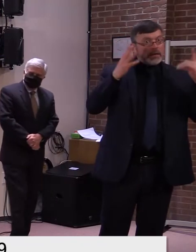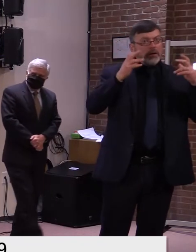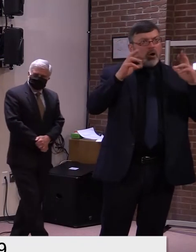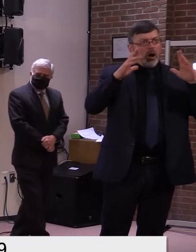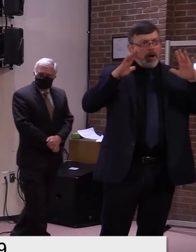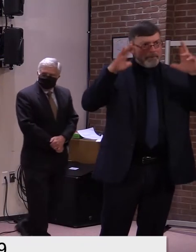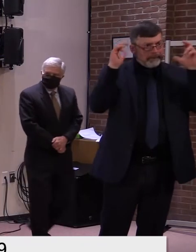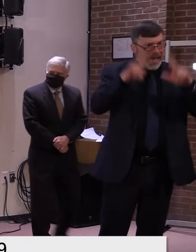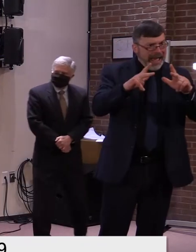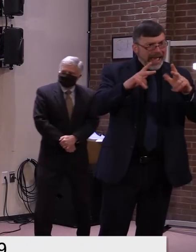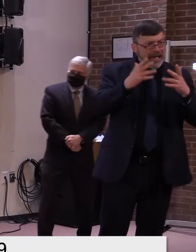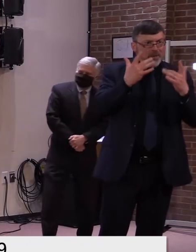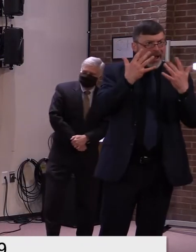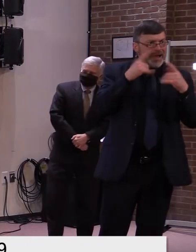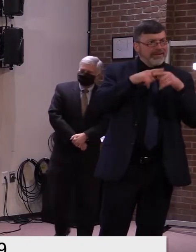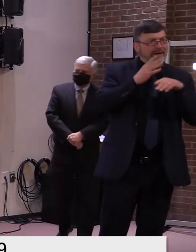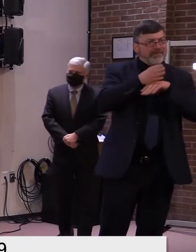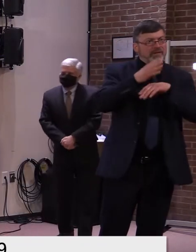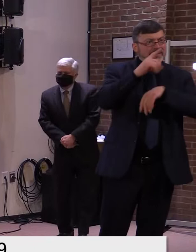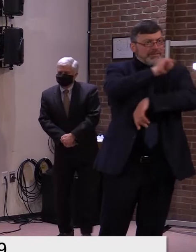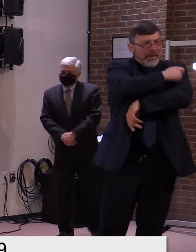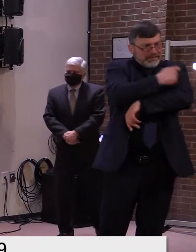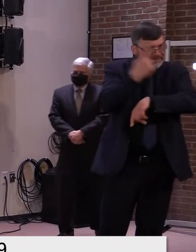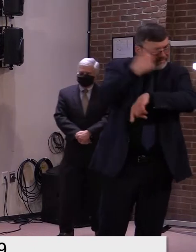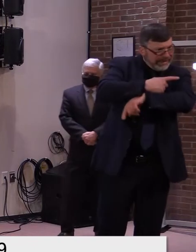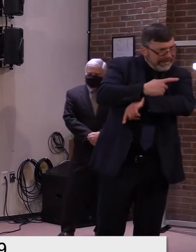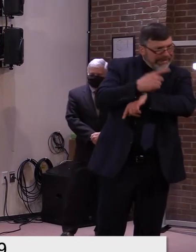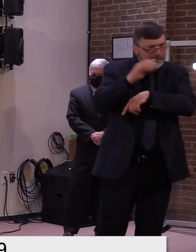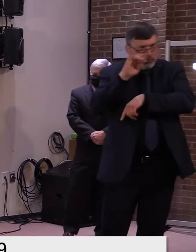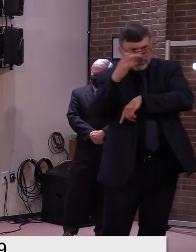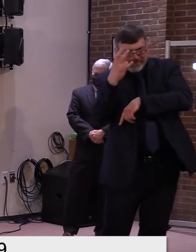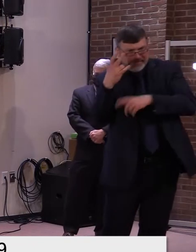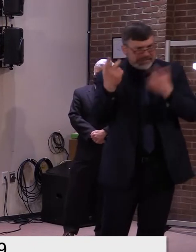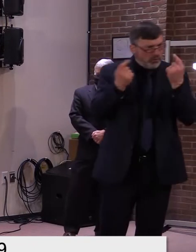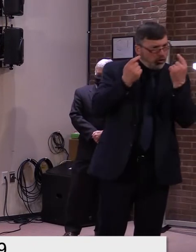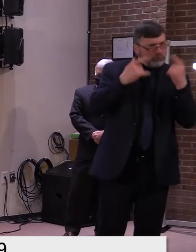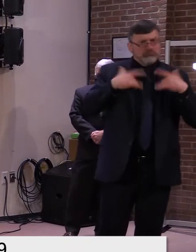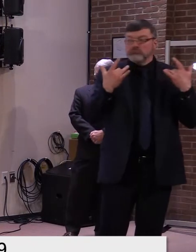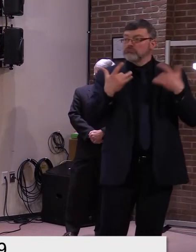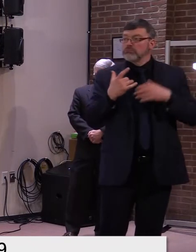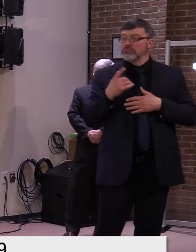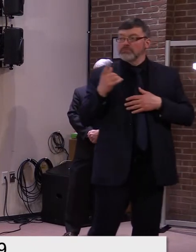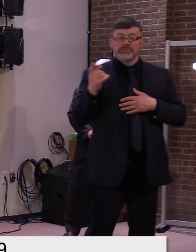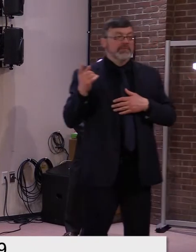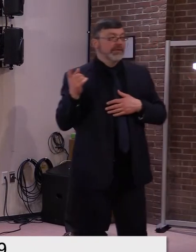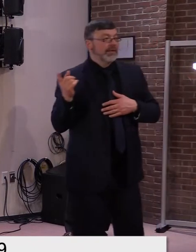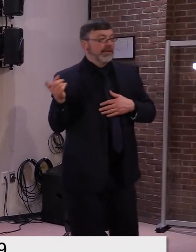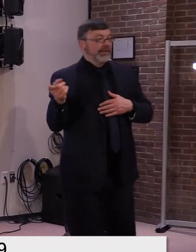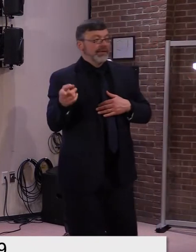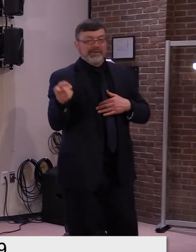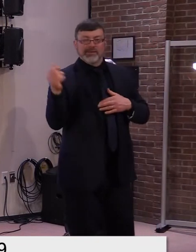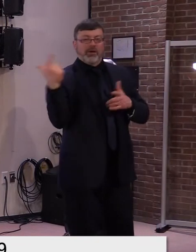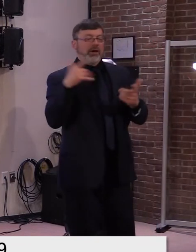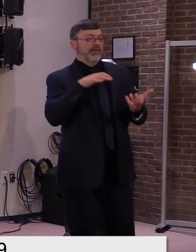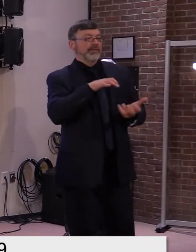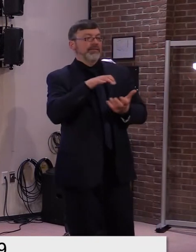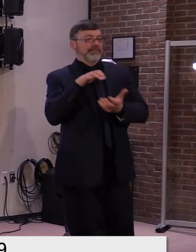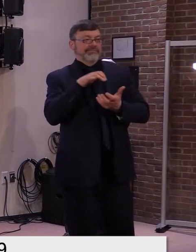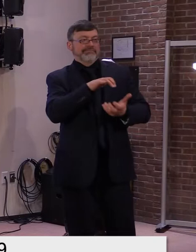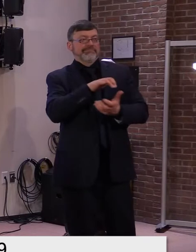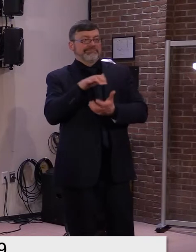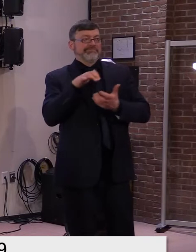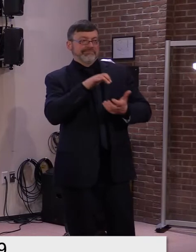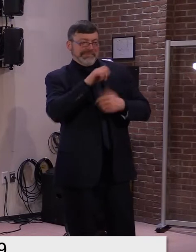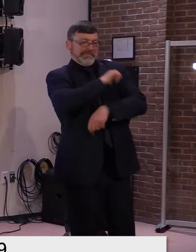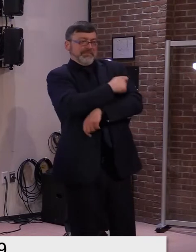We're, again, you know, we're trying to, you know, as Dr. Levine has said, conditions on the ground in March are still